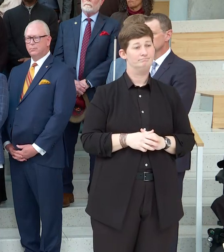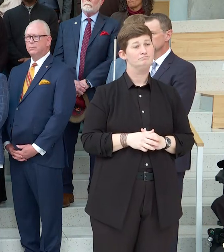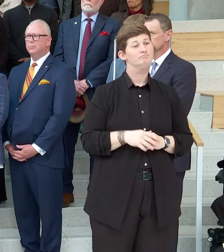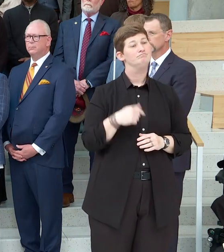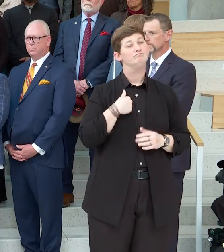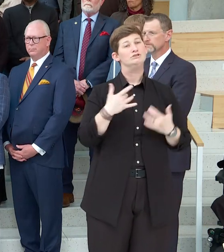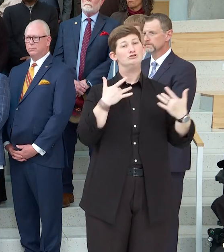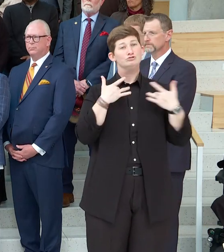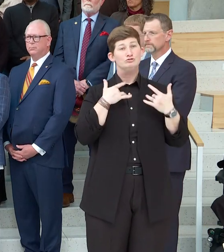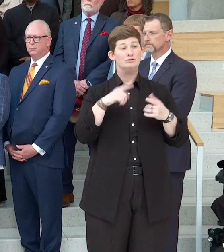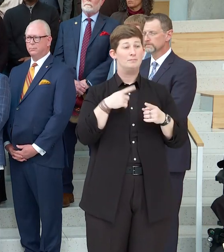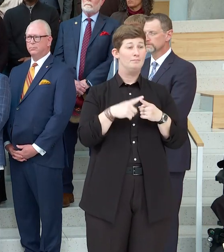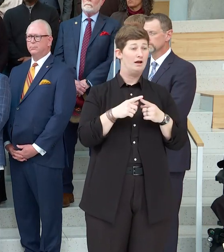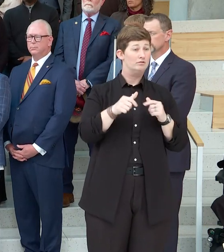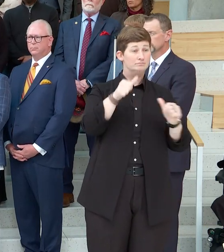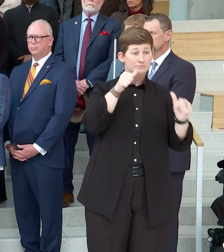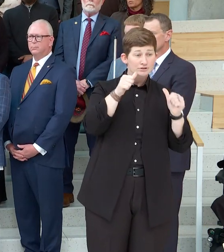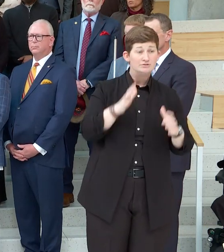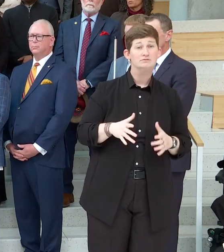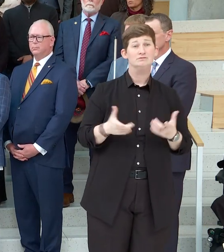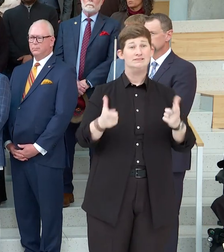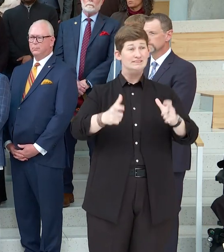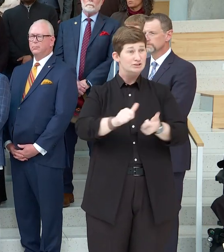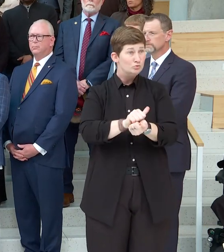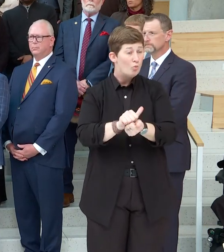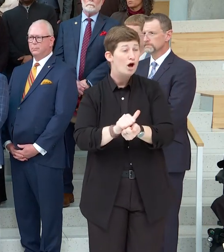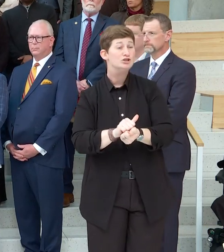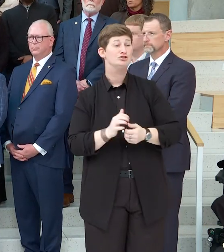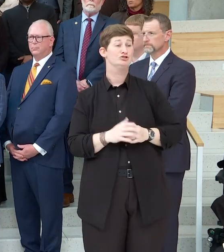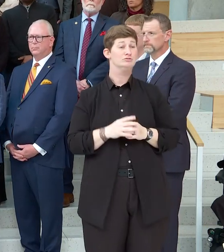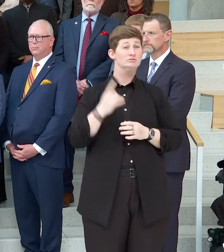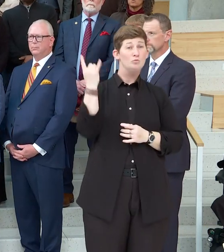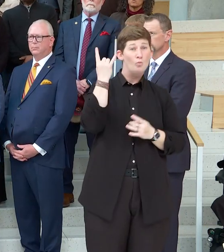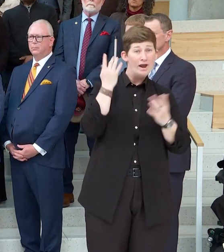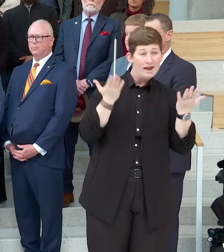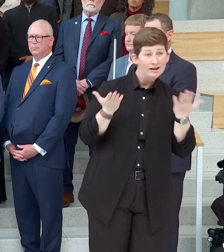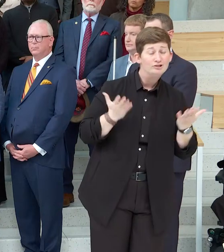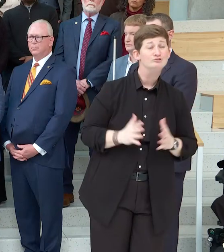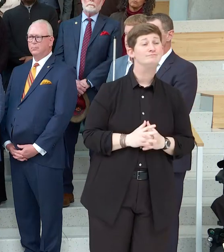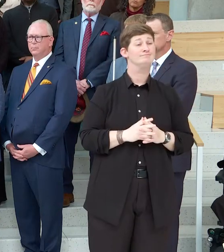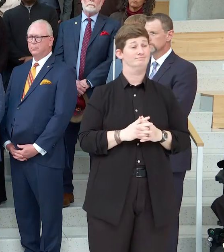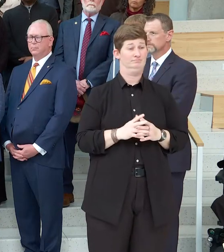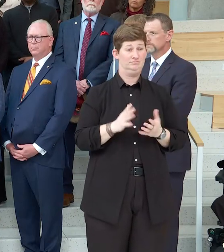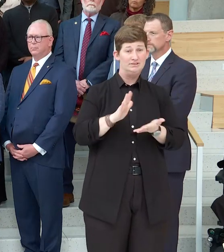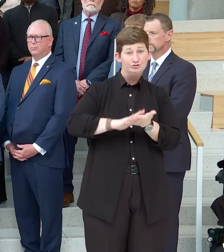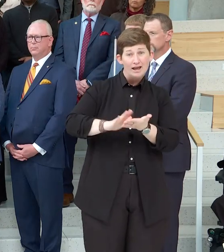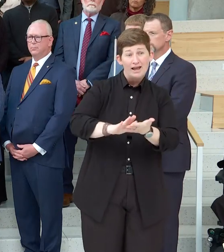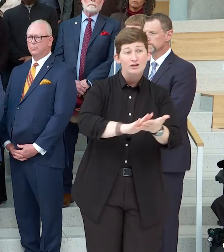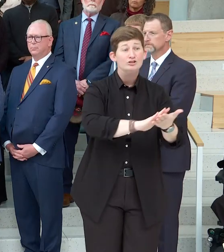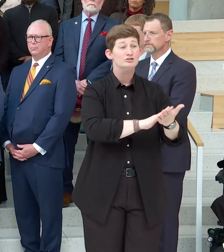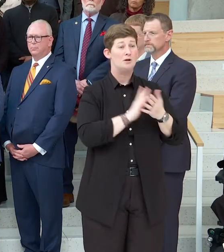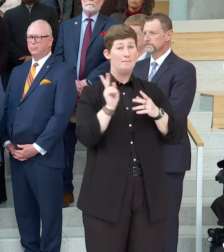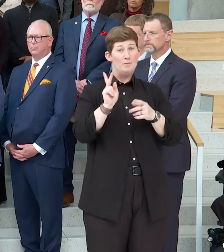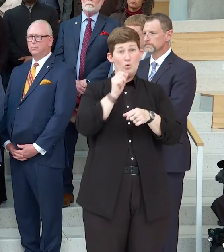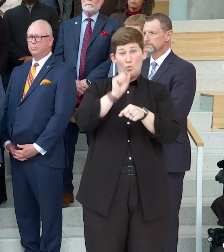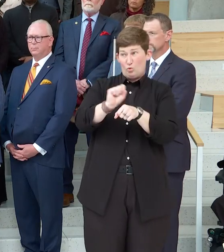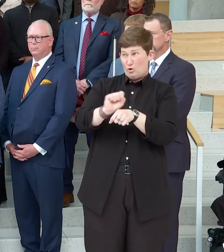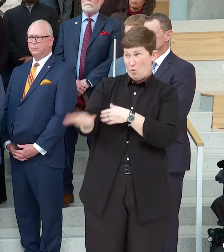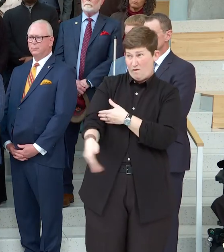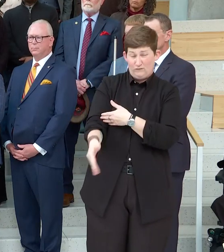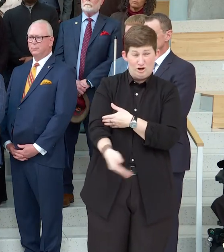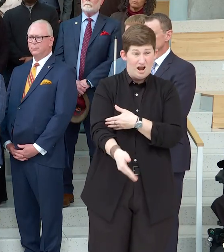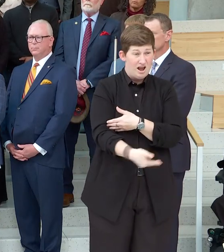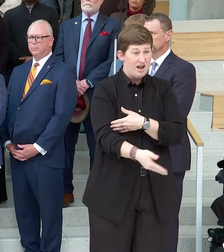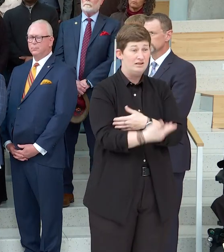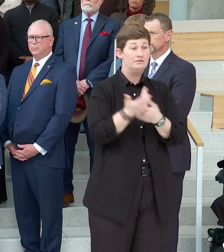the dishwashers, all of the wait staff, late night janitors, anyone that runs an overnight shift, medical